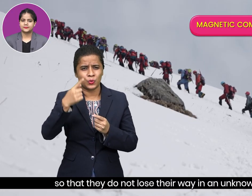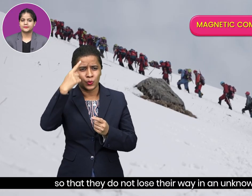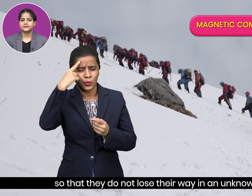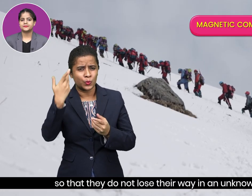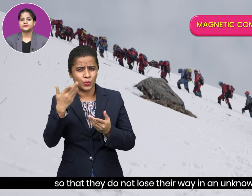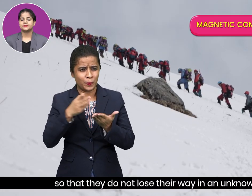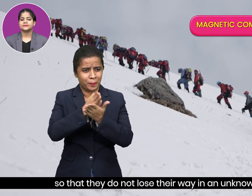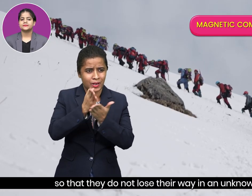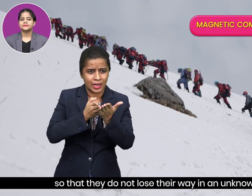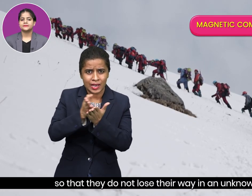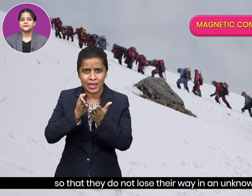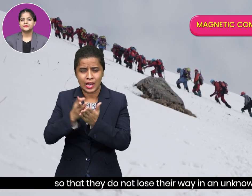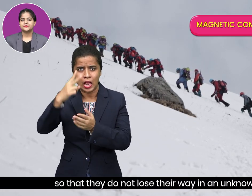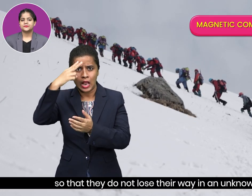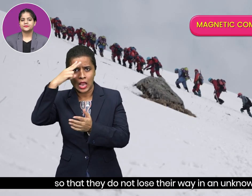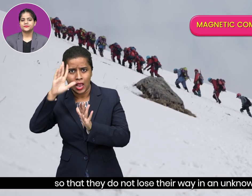place.